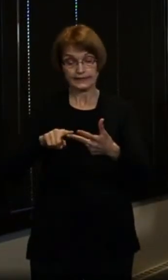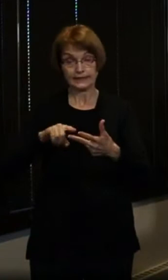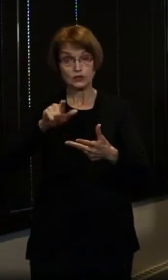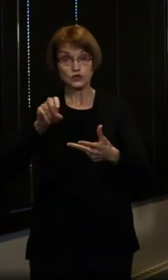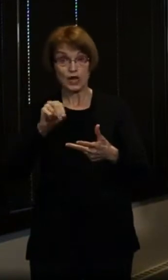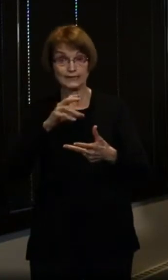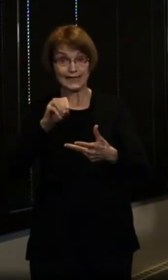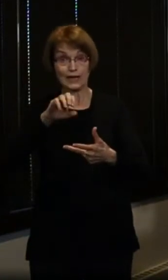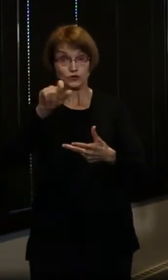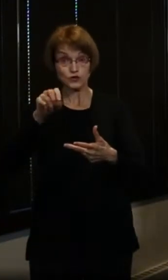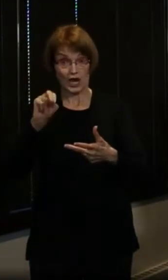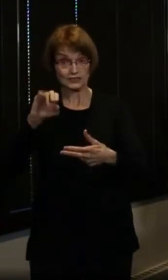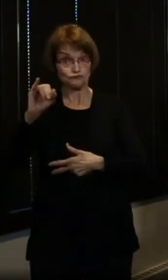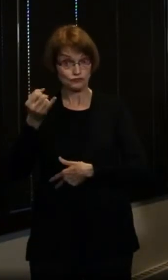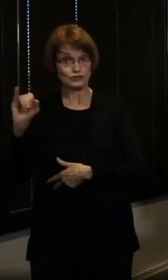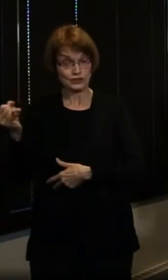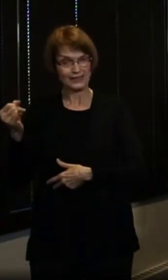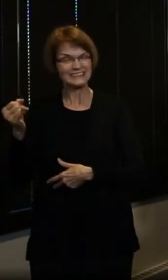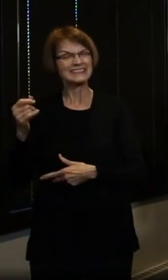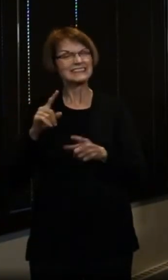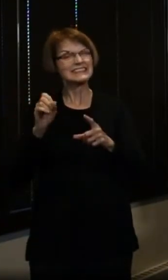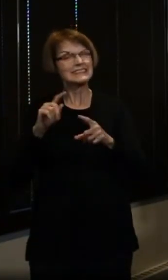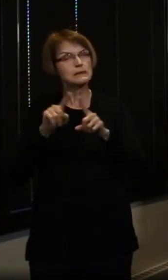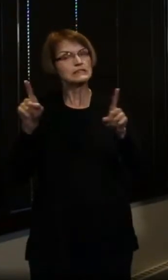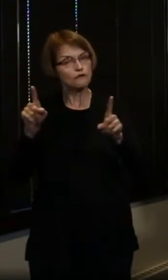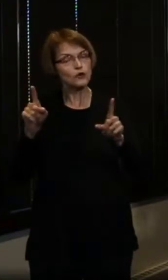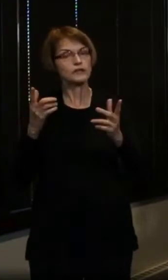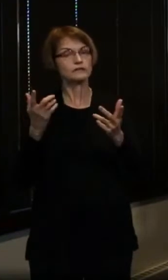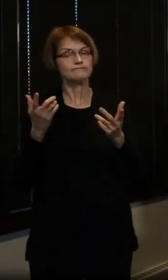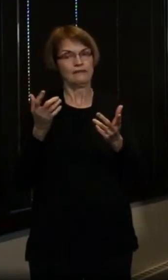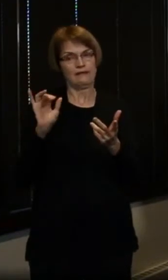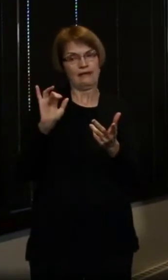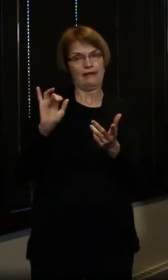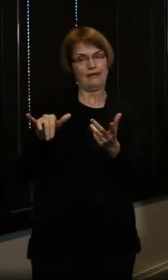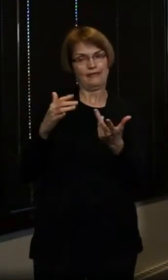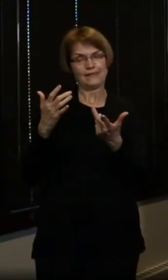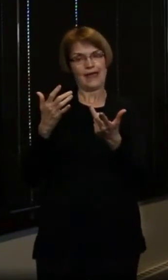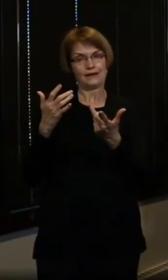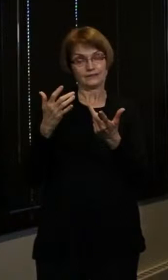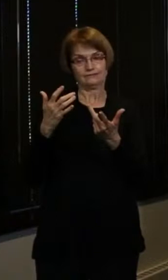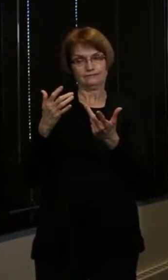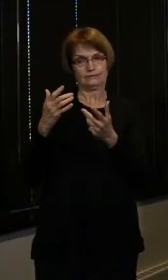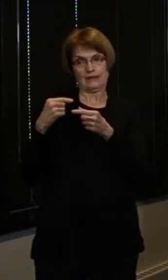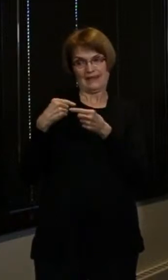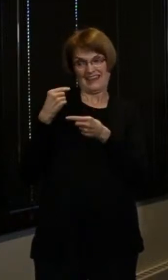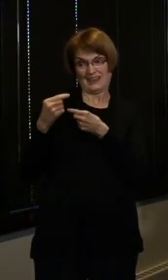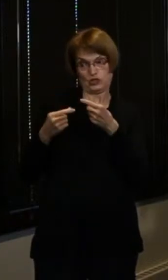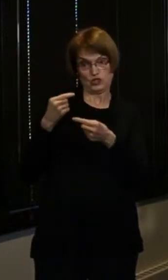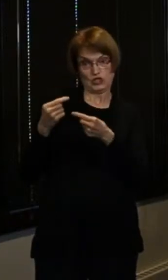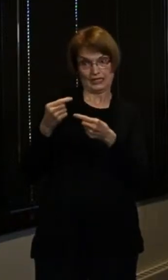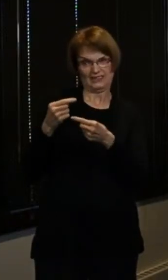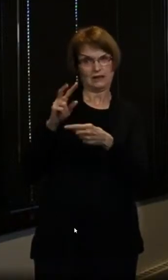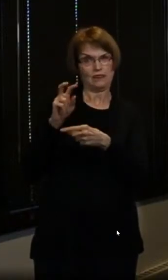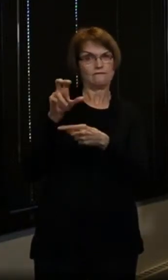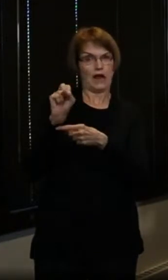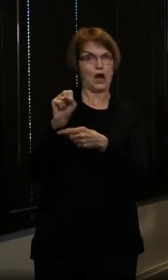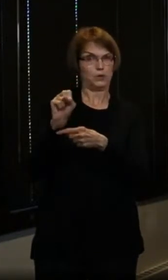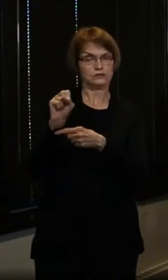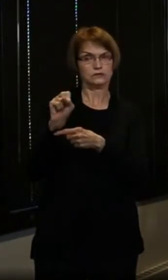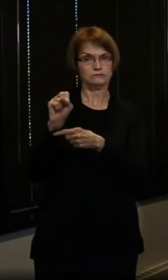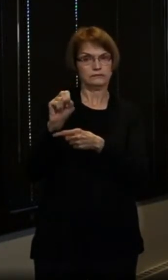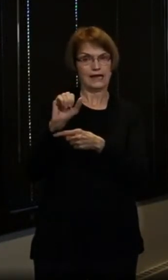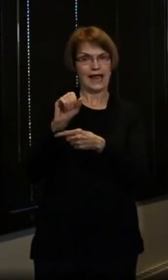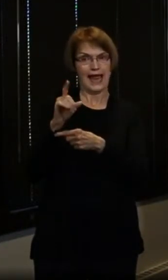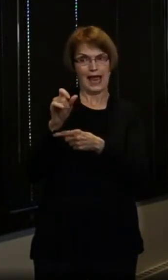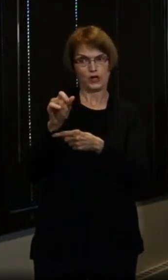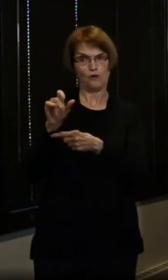sort of the same sort of theory. It's based on genetic manipulation of an adenovirus. But at the end of the day, they all